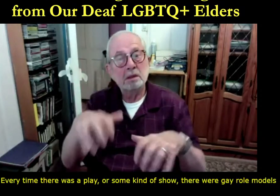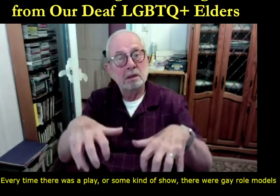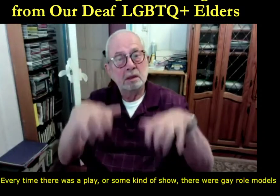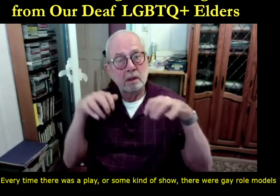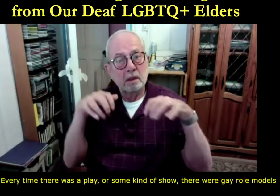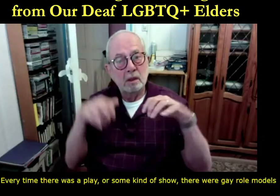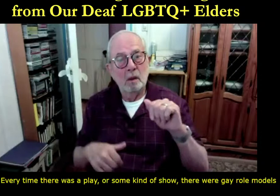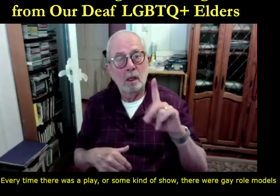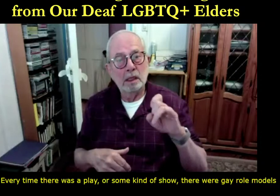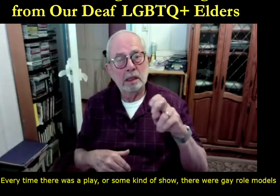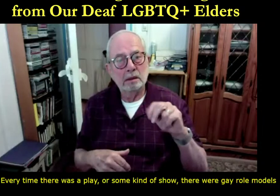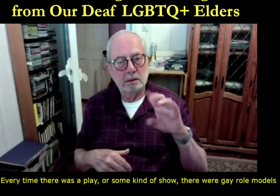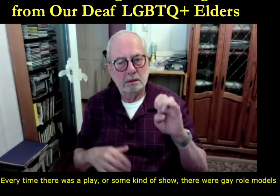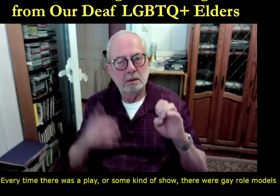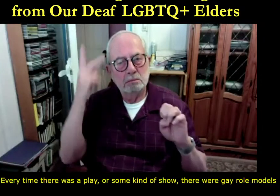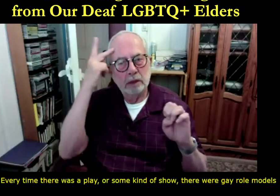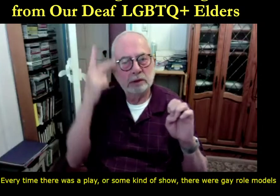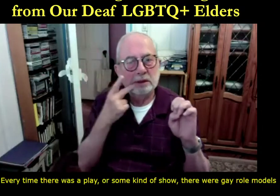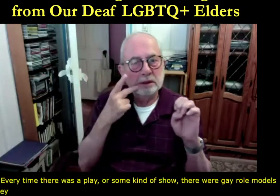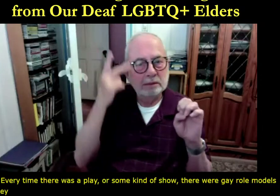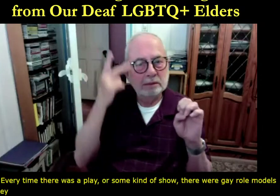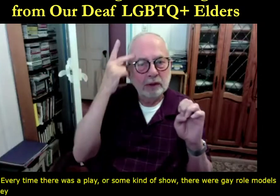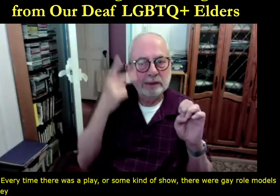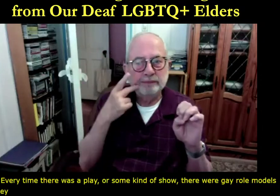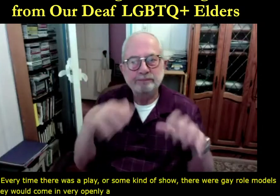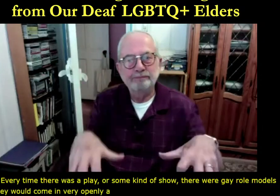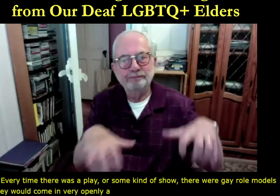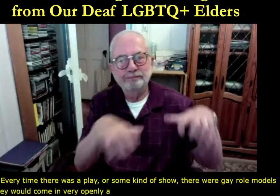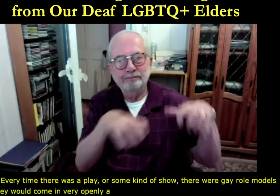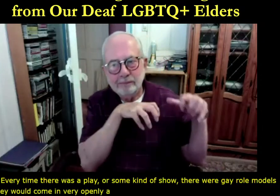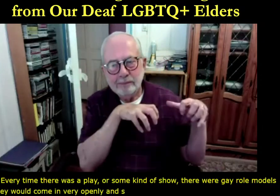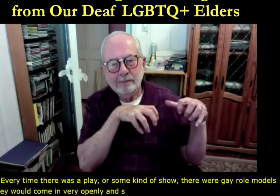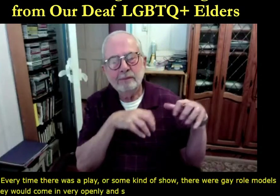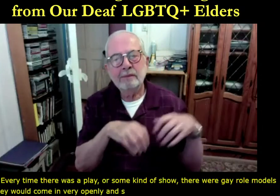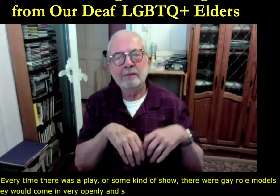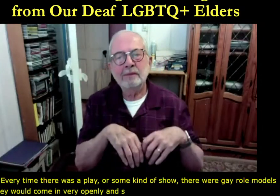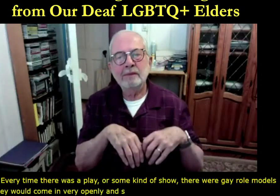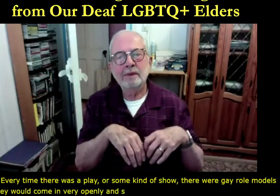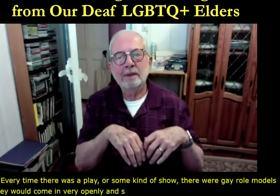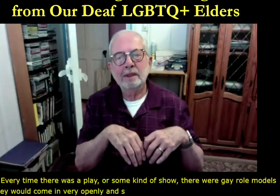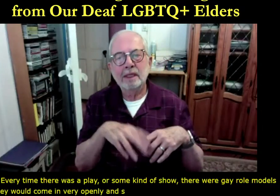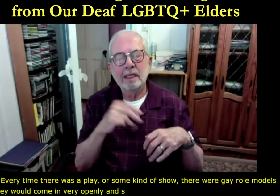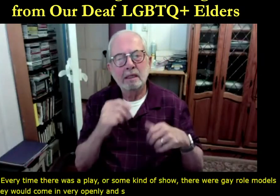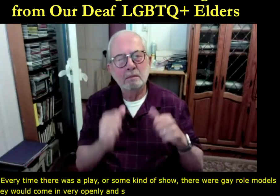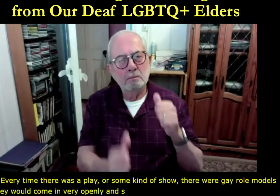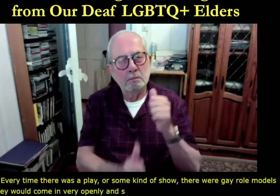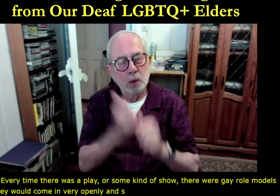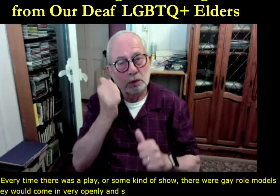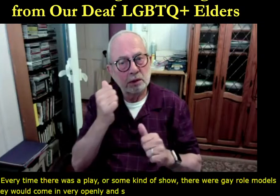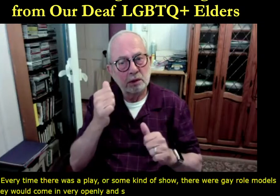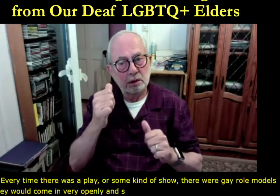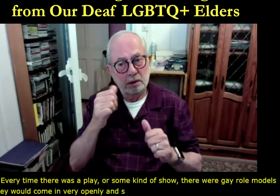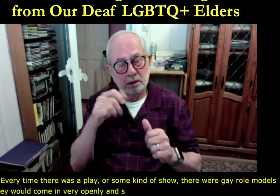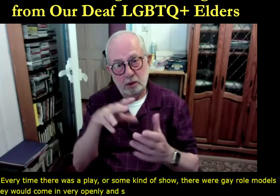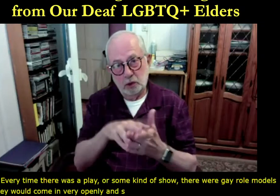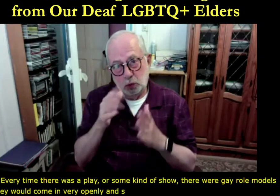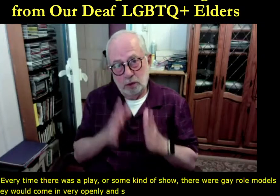another man and so that was where there was no oppression where uh and there were a lot of parents in the audience